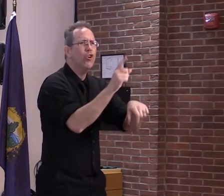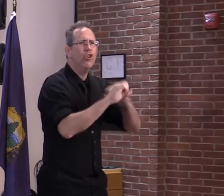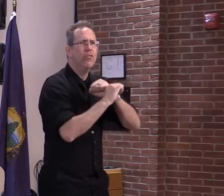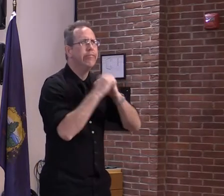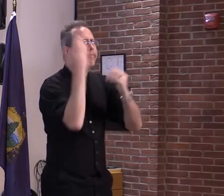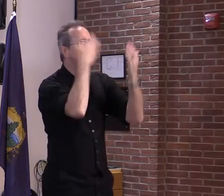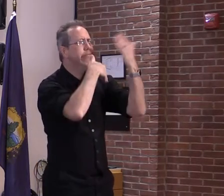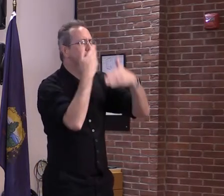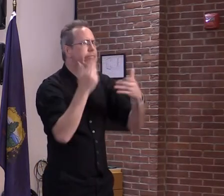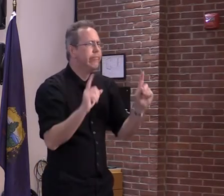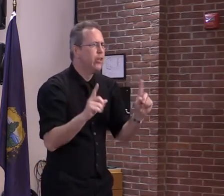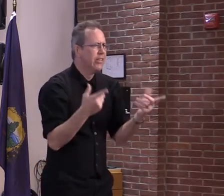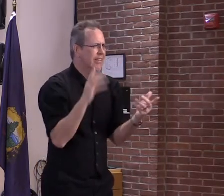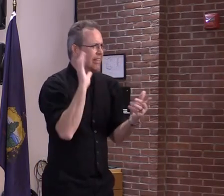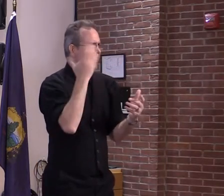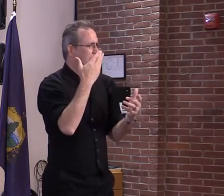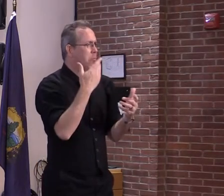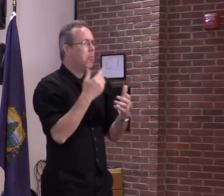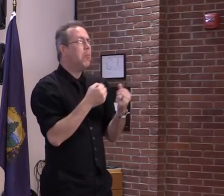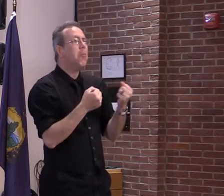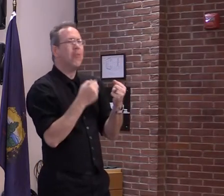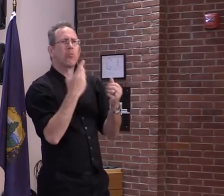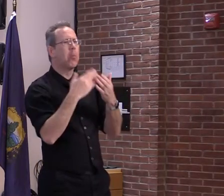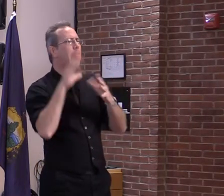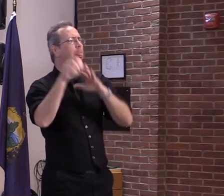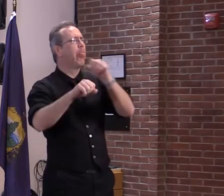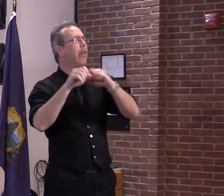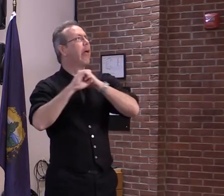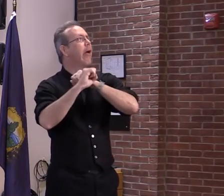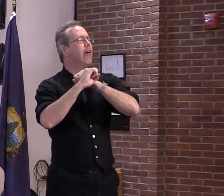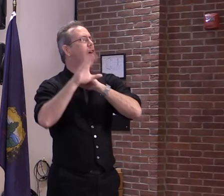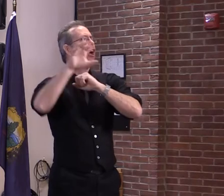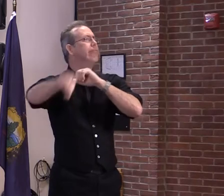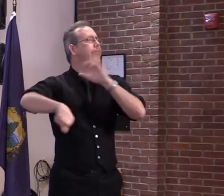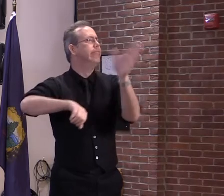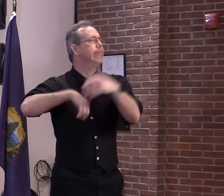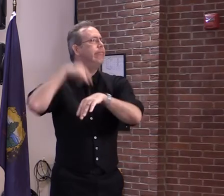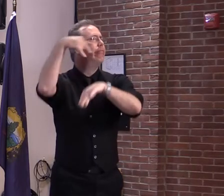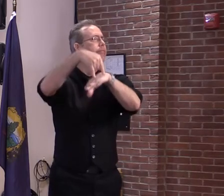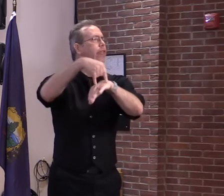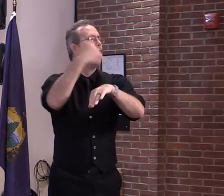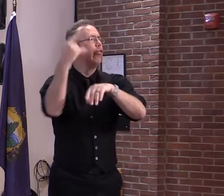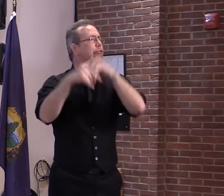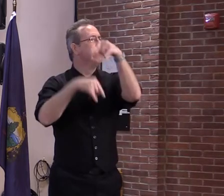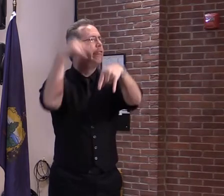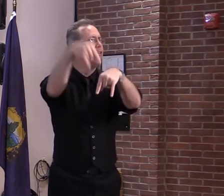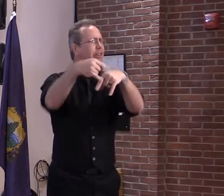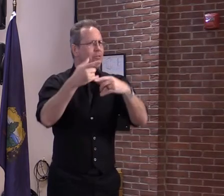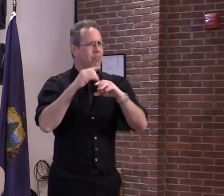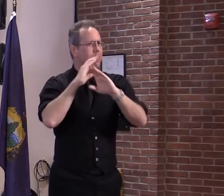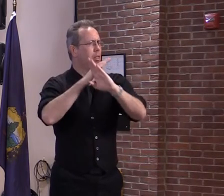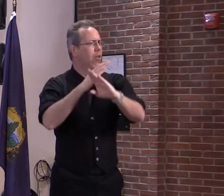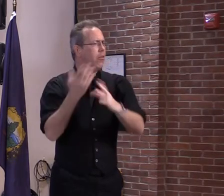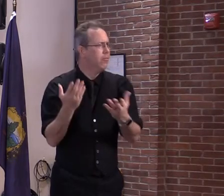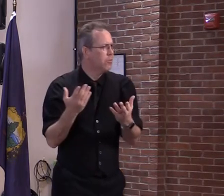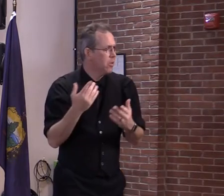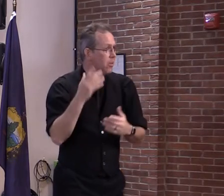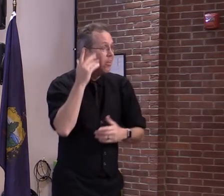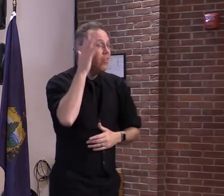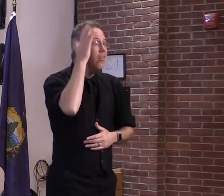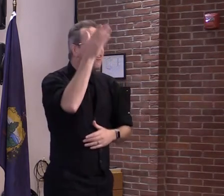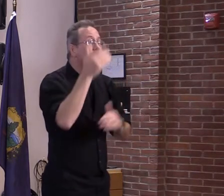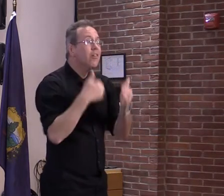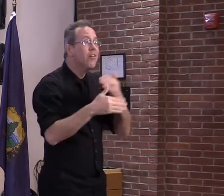double standard, but especially in a year when, you know, we can expect to see an influx in campaign-style signs coming down the road